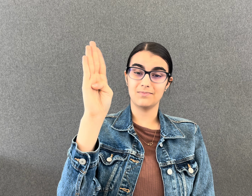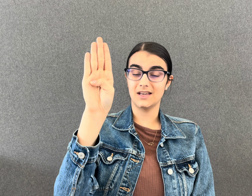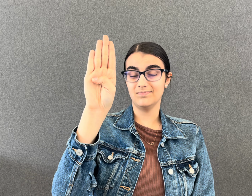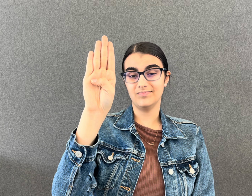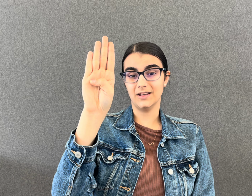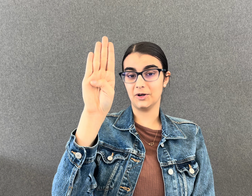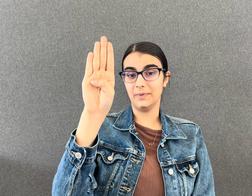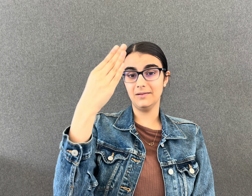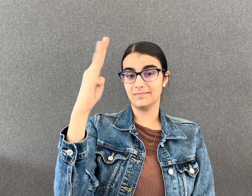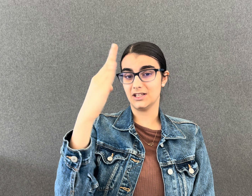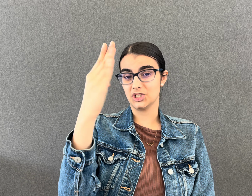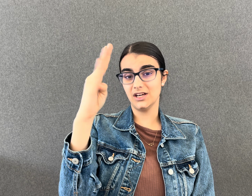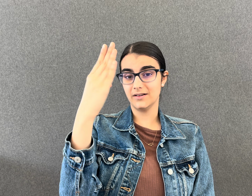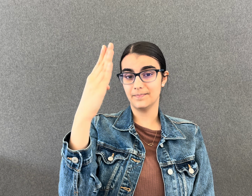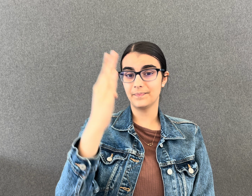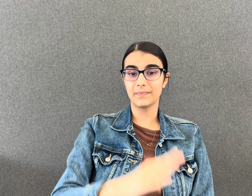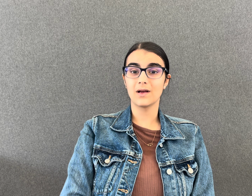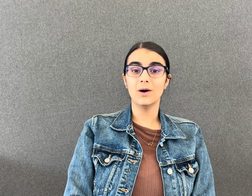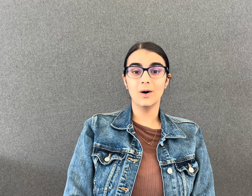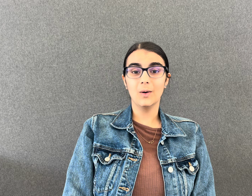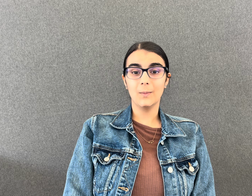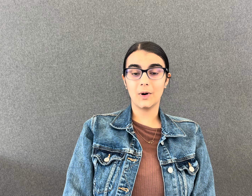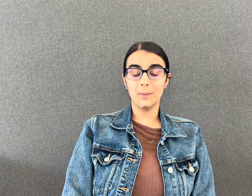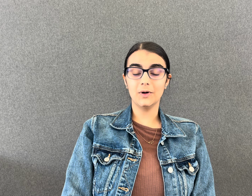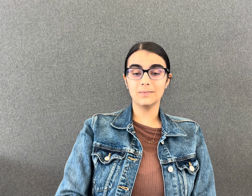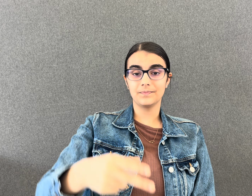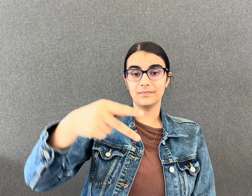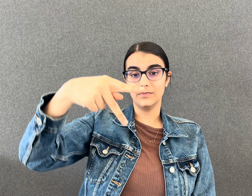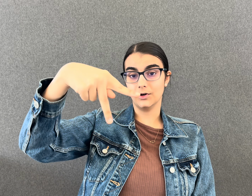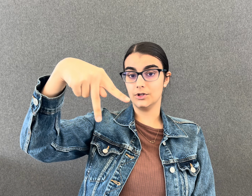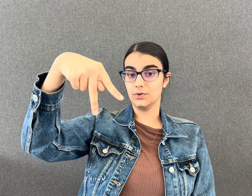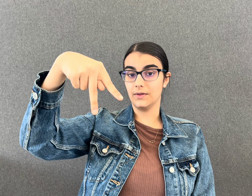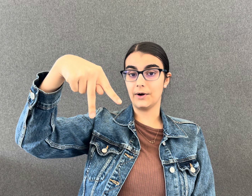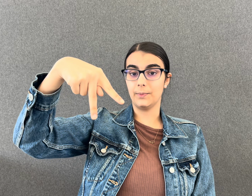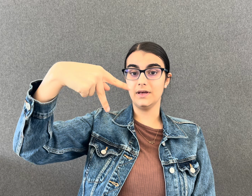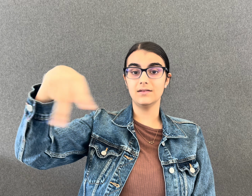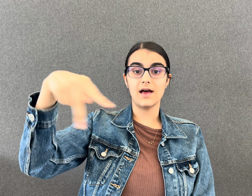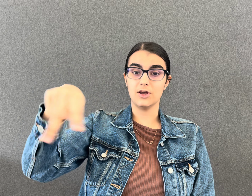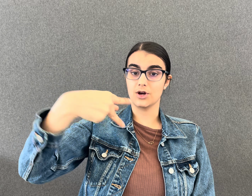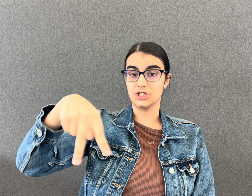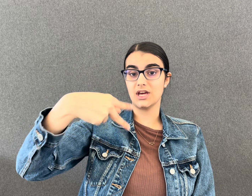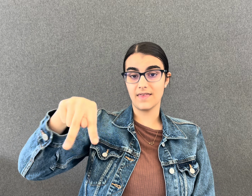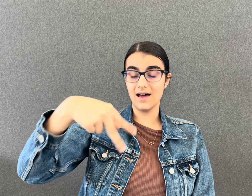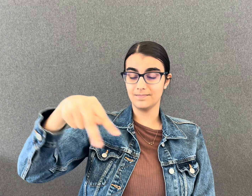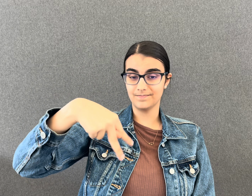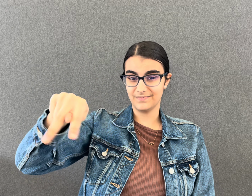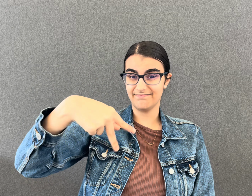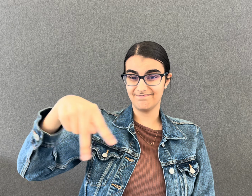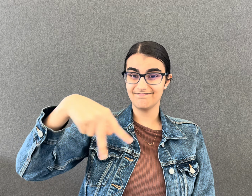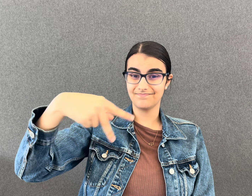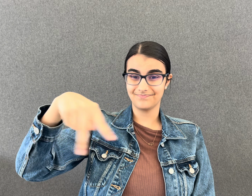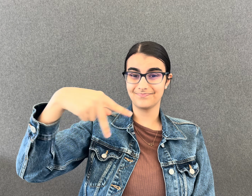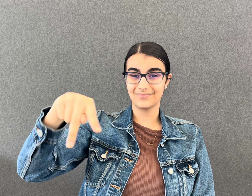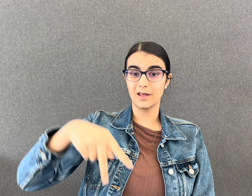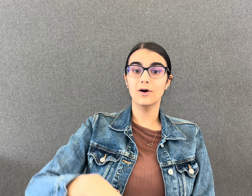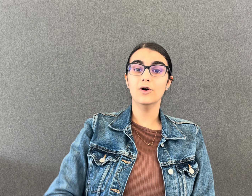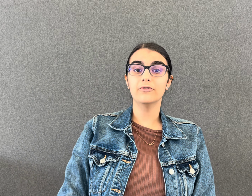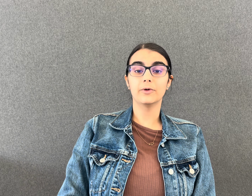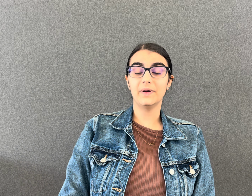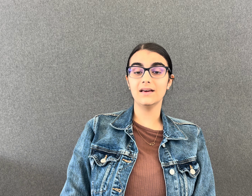thing, the letter B, and you shake. Purple, you're gonna do the letter P, and you're gonna shake that. For pink,